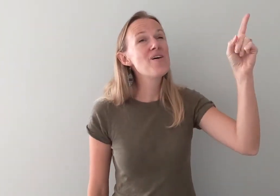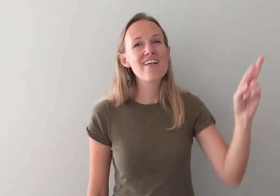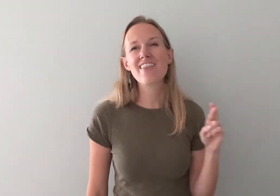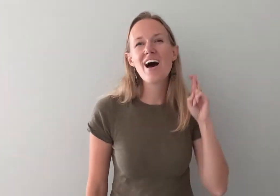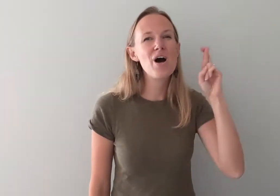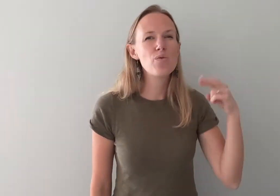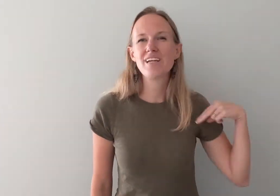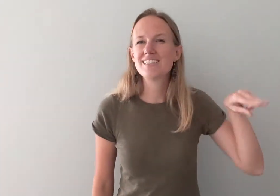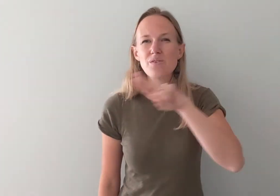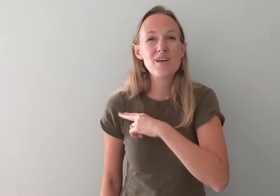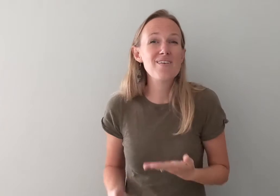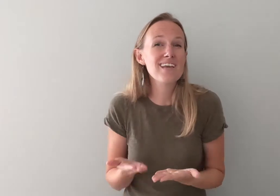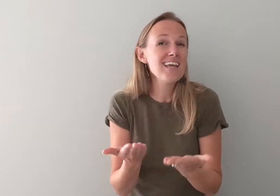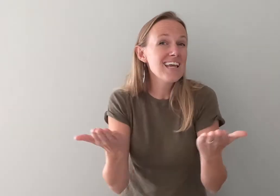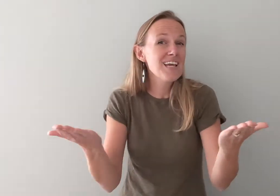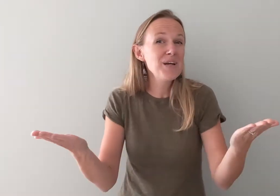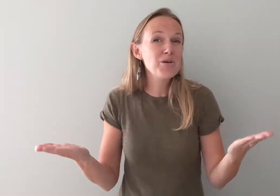You're the reason we're here.